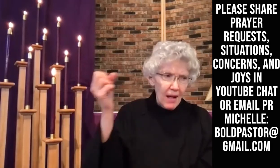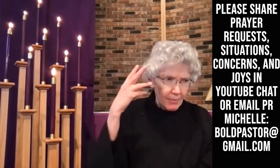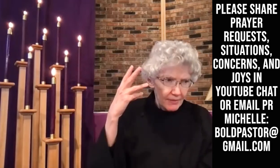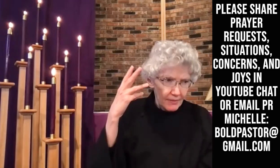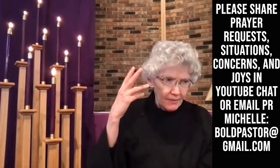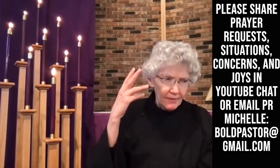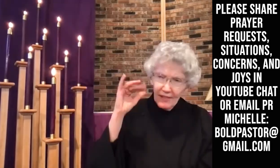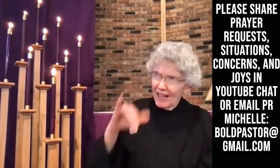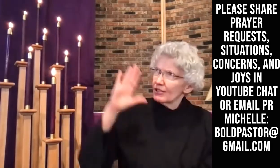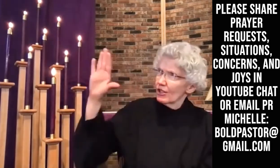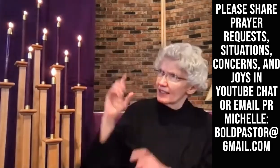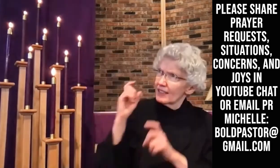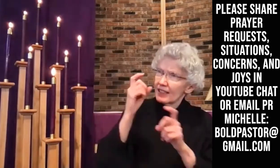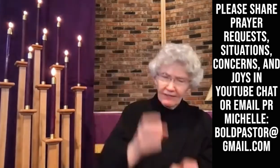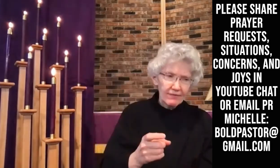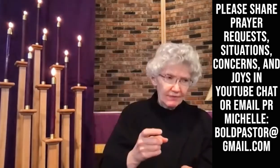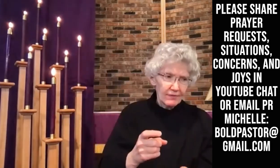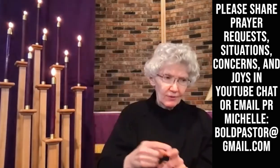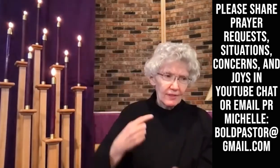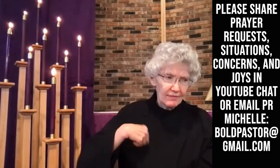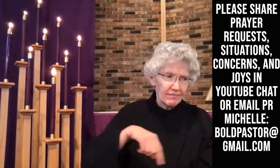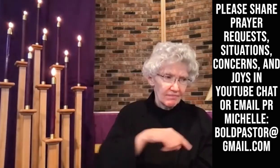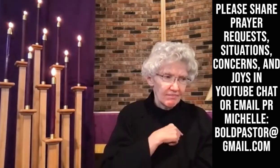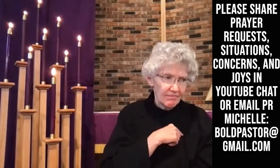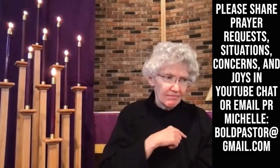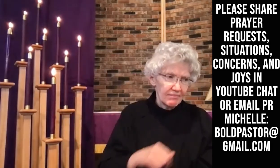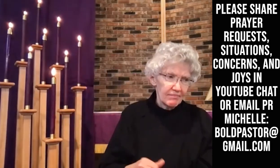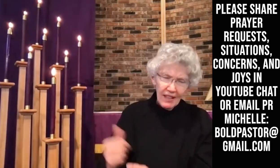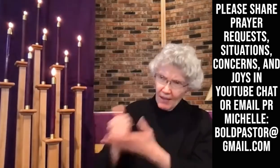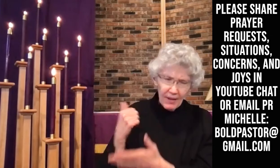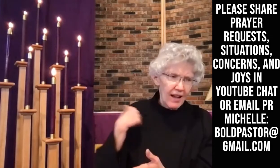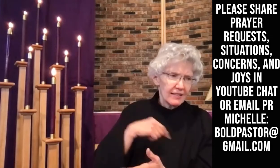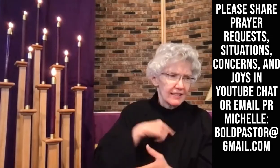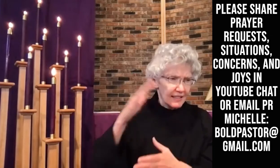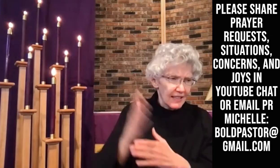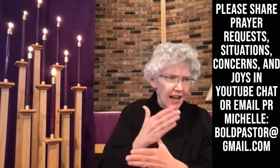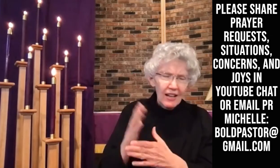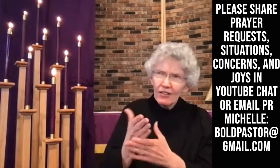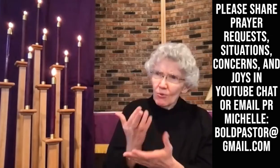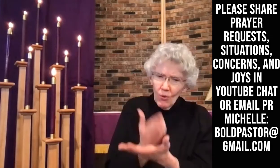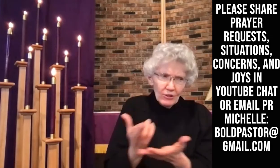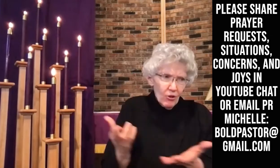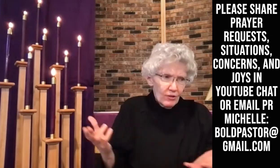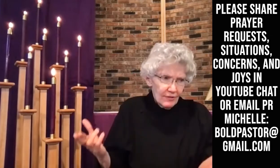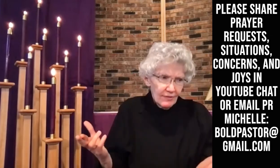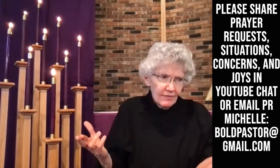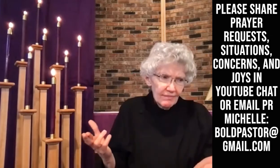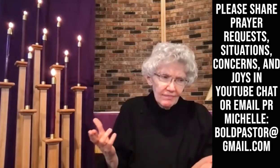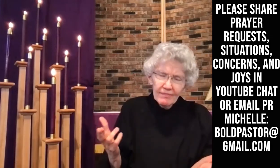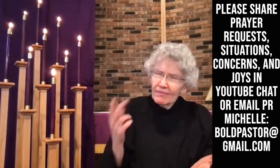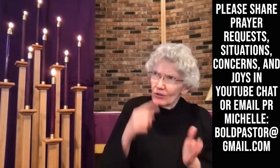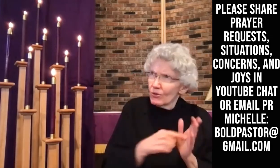Merciful God, help us know your presence during our Lent journey. Teach us again about baptism, a gift from